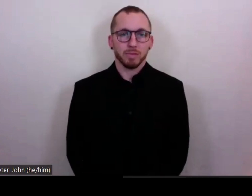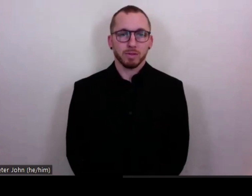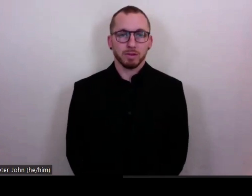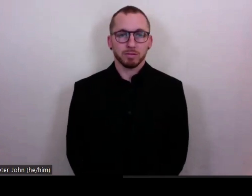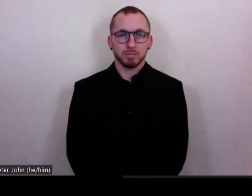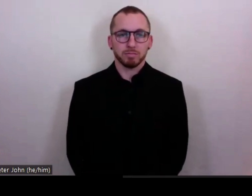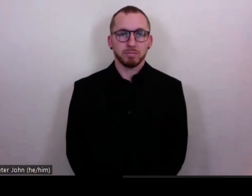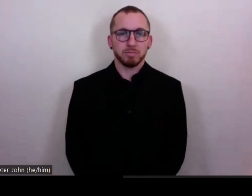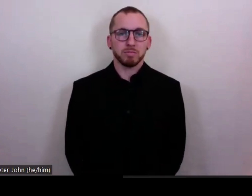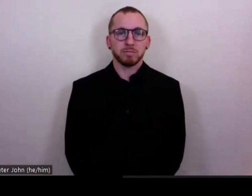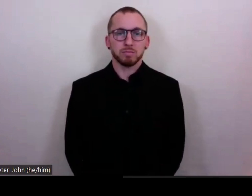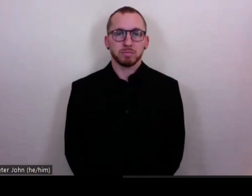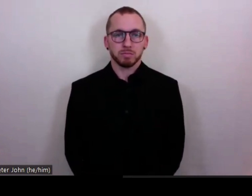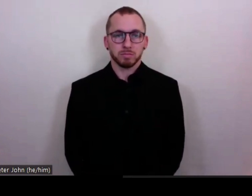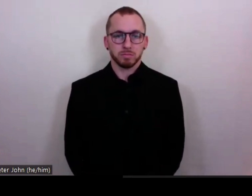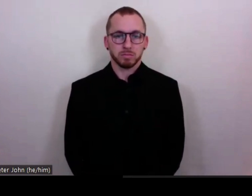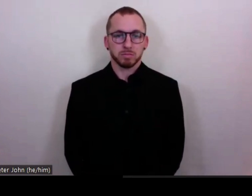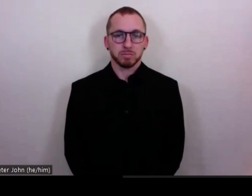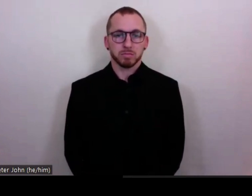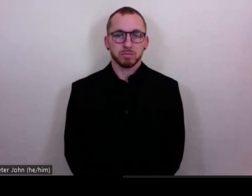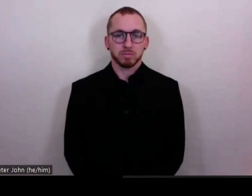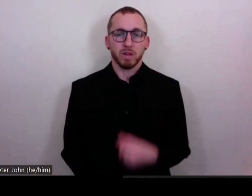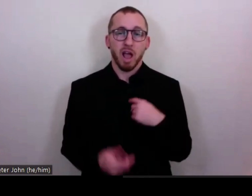end. I've already retired twice.